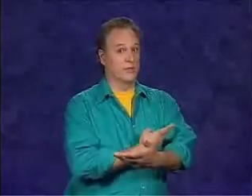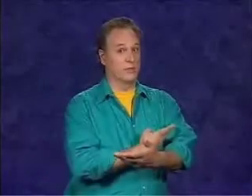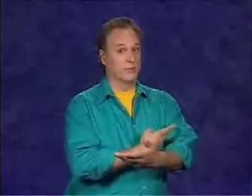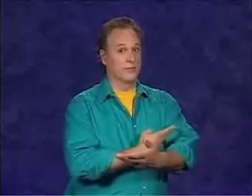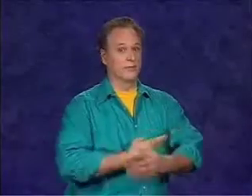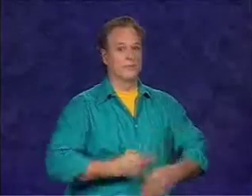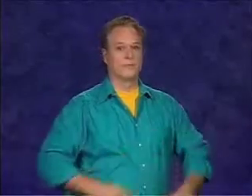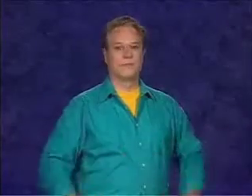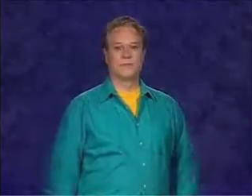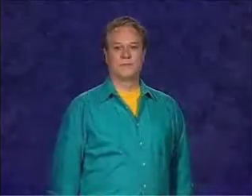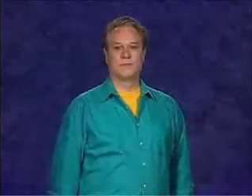scissors.